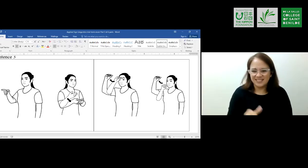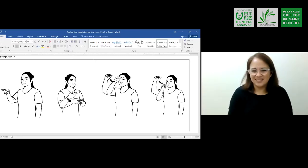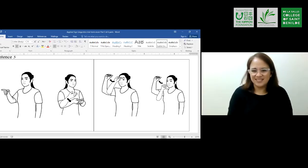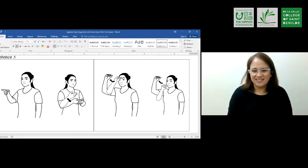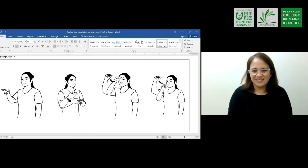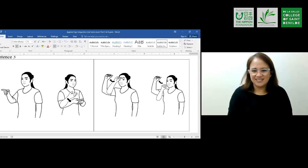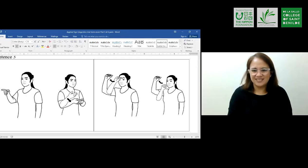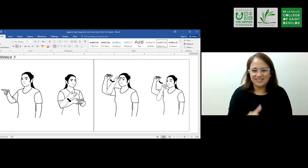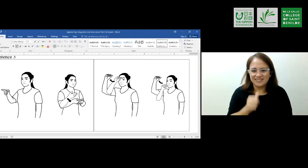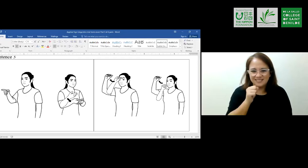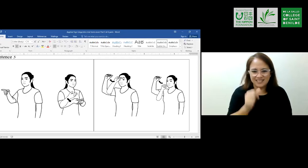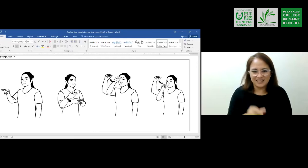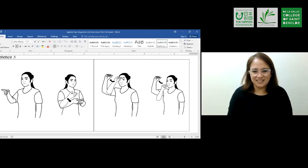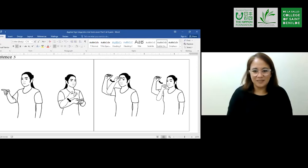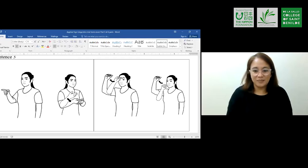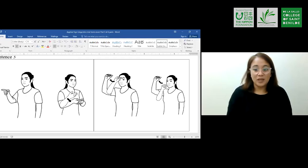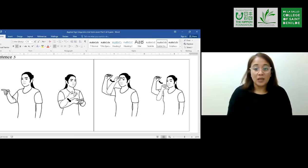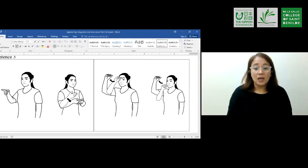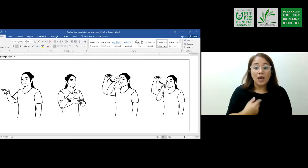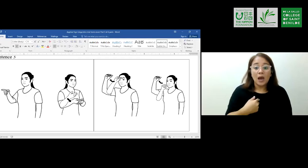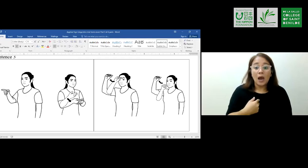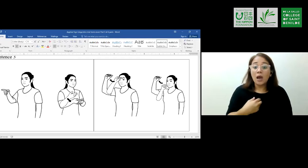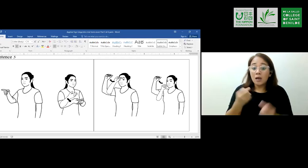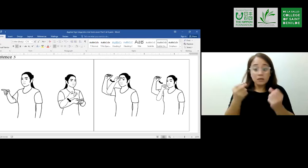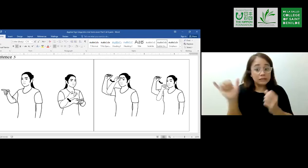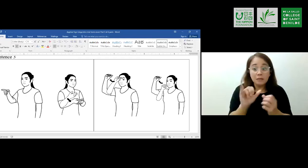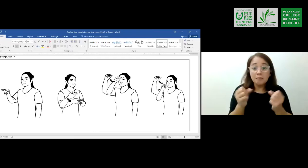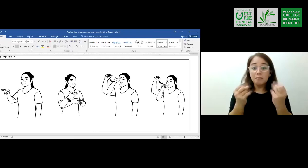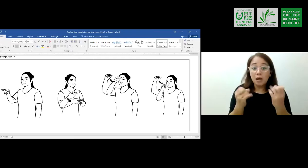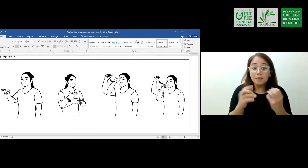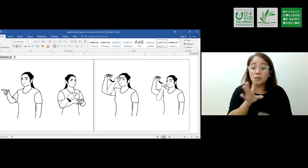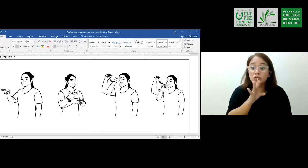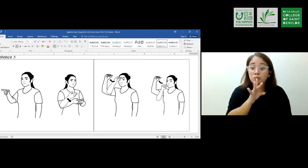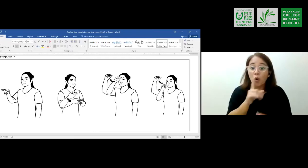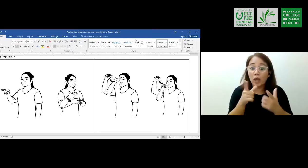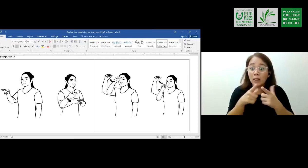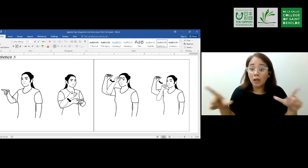Okay, and in many spoken languages too, you can't change the word order.